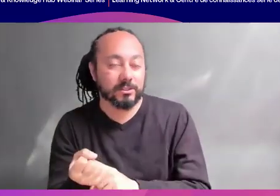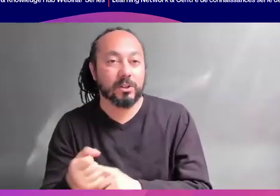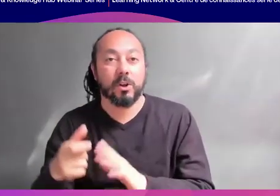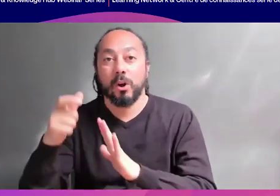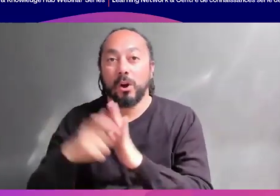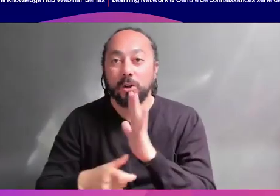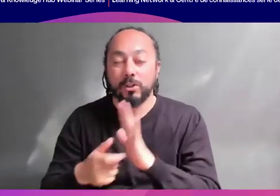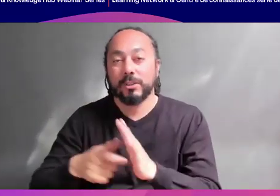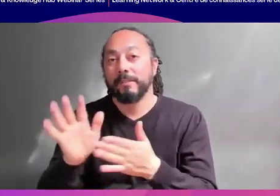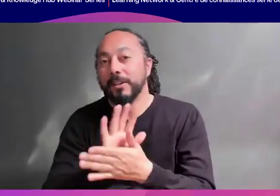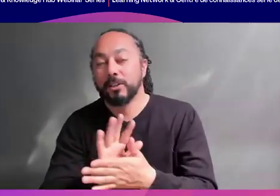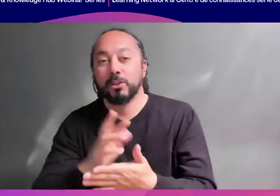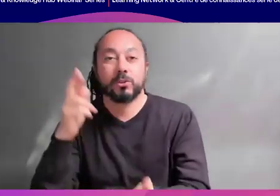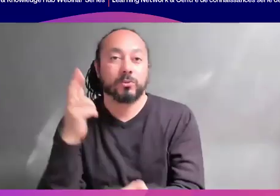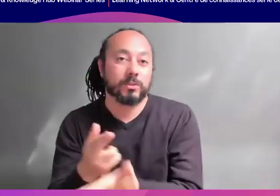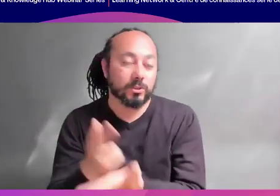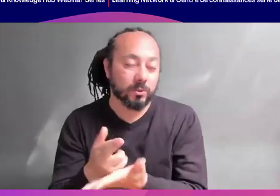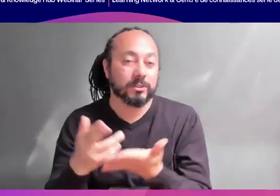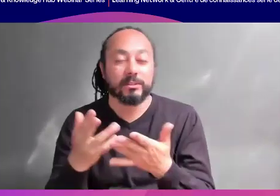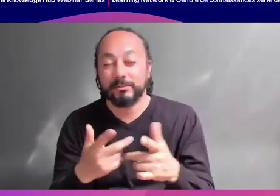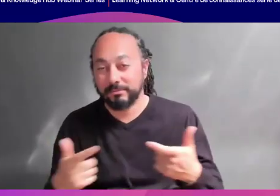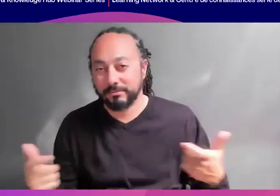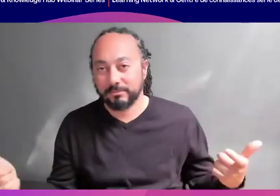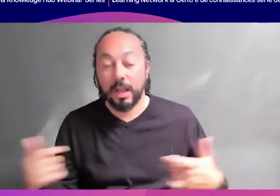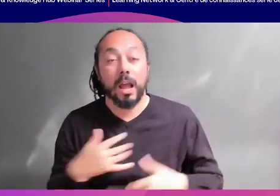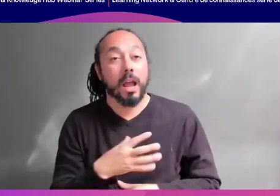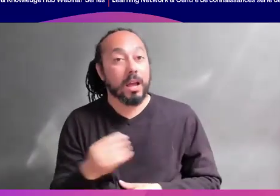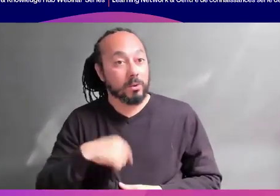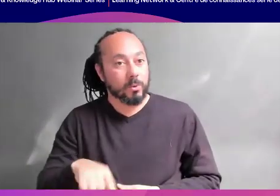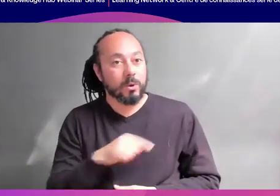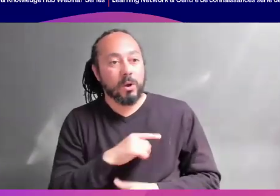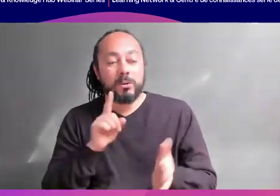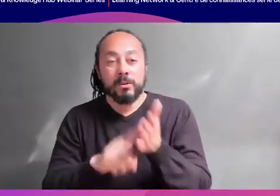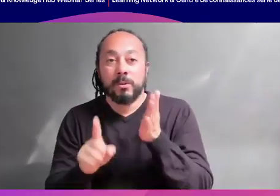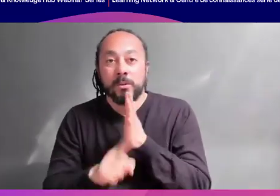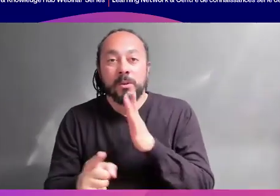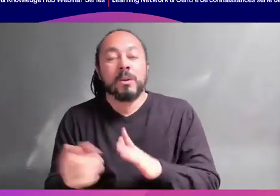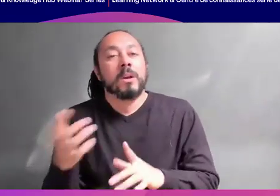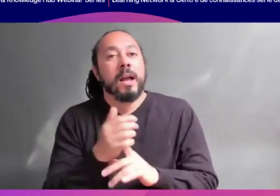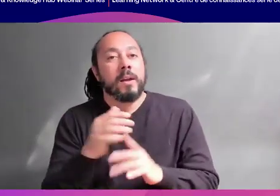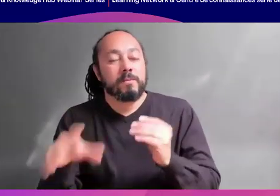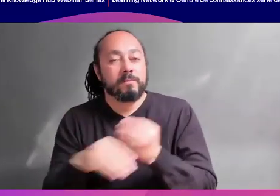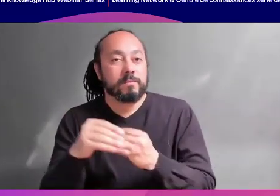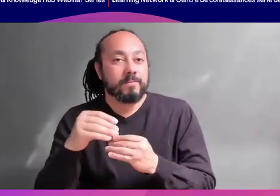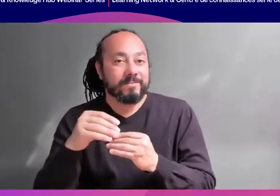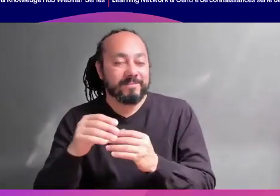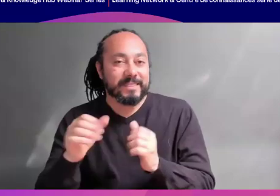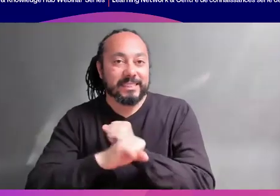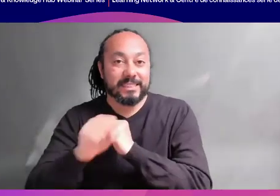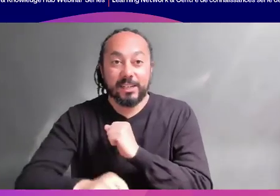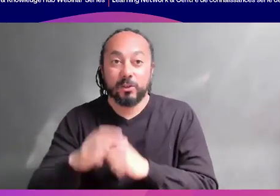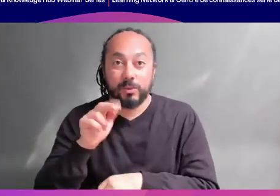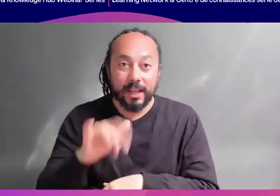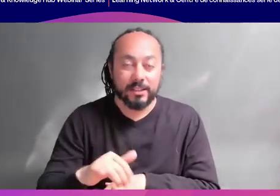videos, resources, and we're in the early stages of exploring the use of extended reality and virtual reality to enhance